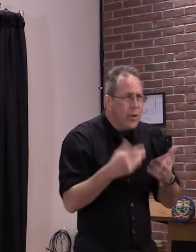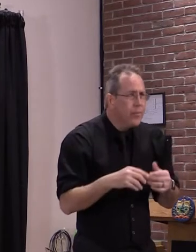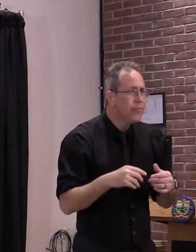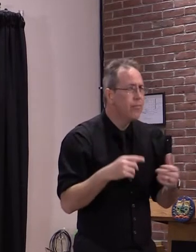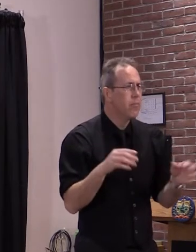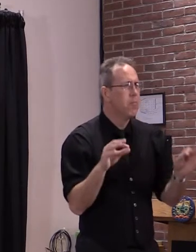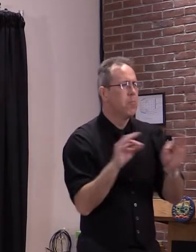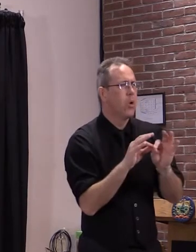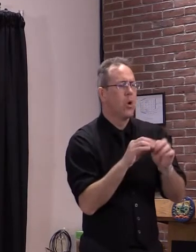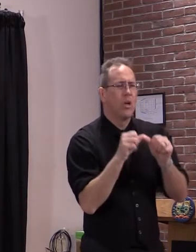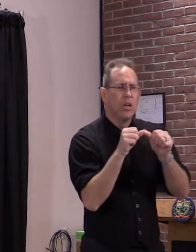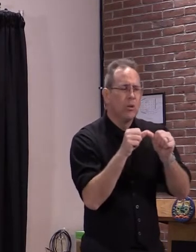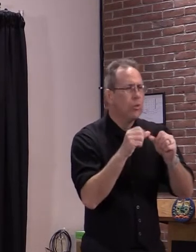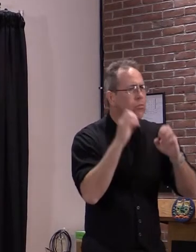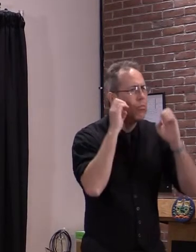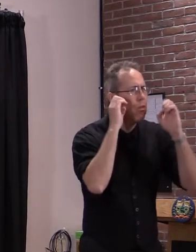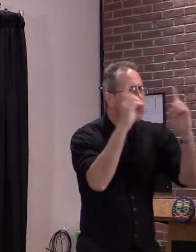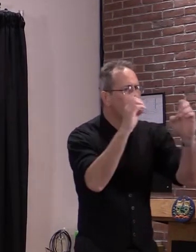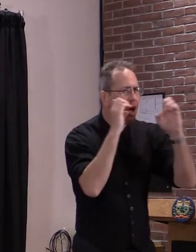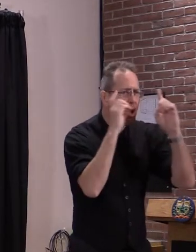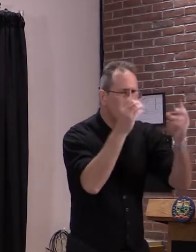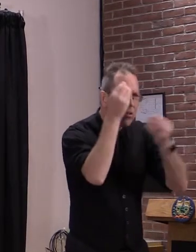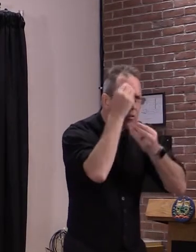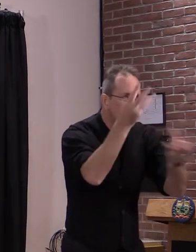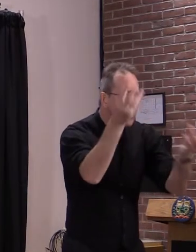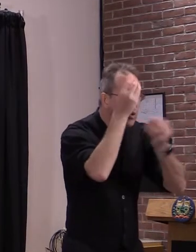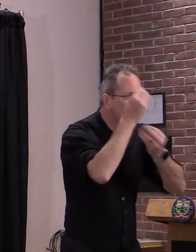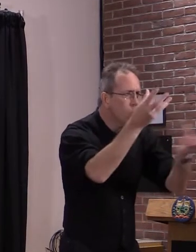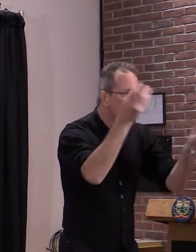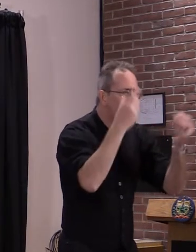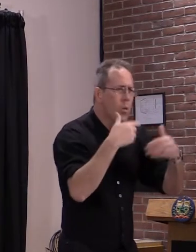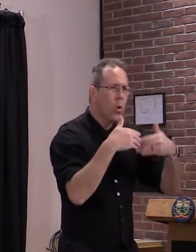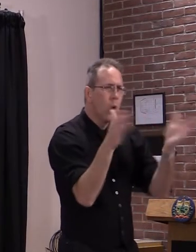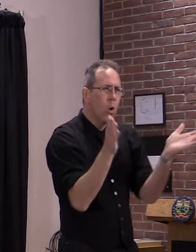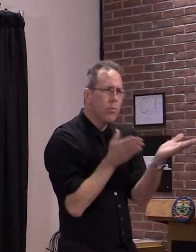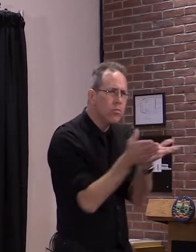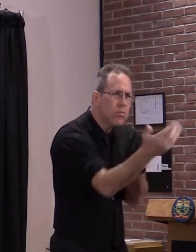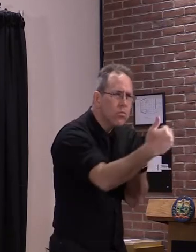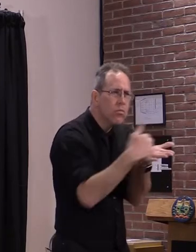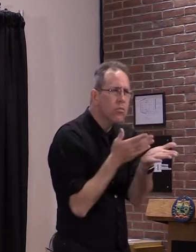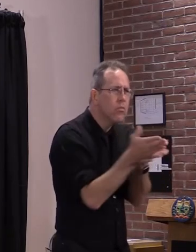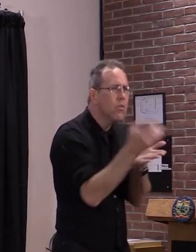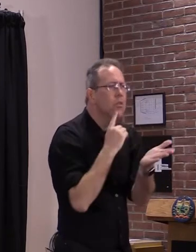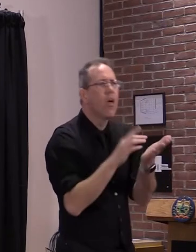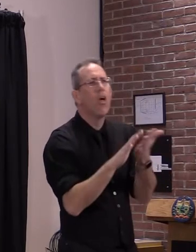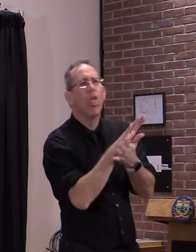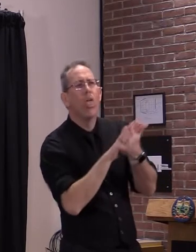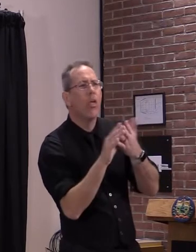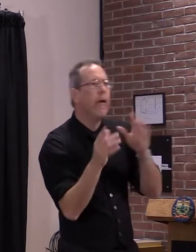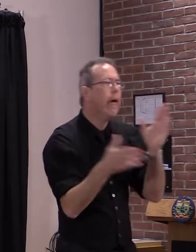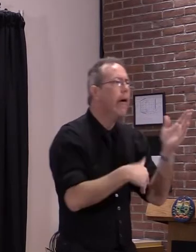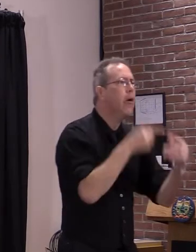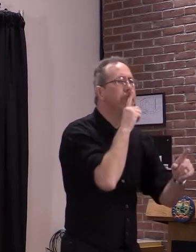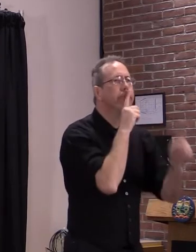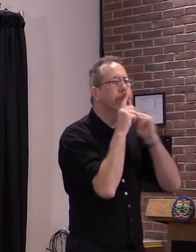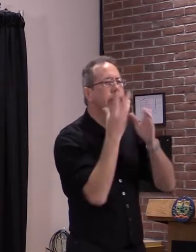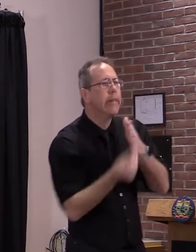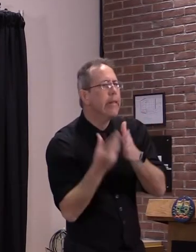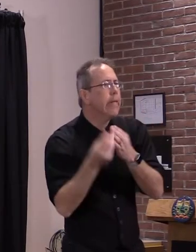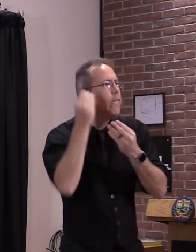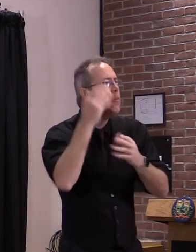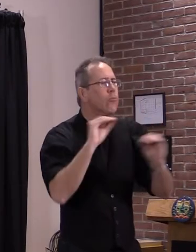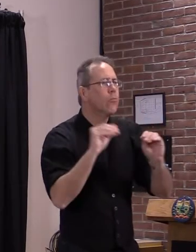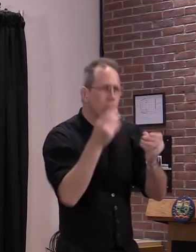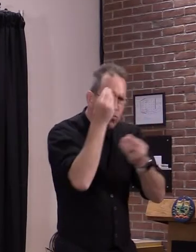communication. And as the governor said, not only telling people what they want to hear, but sometimes telling them what they don't want to